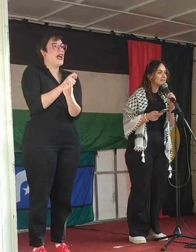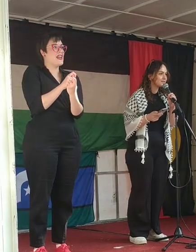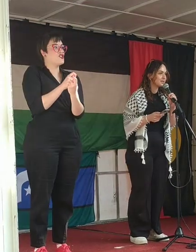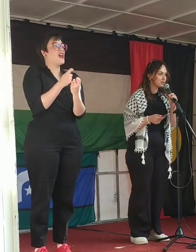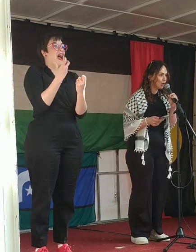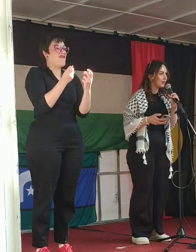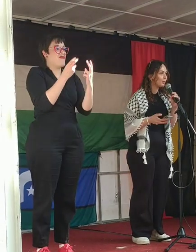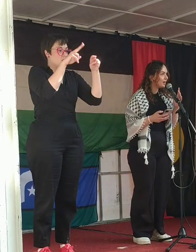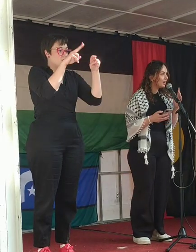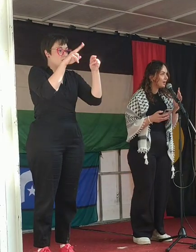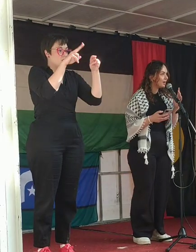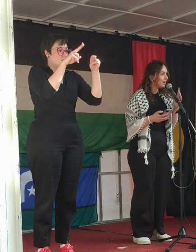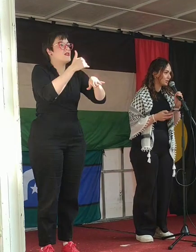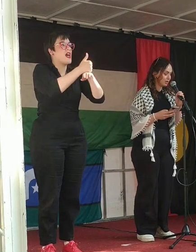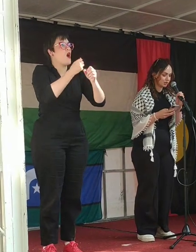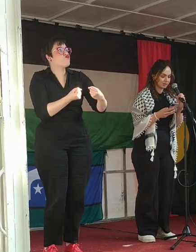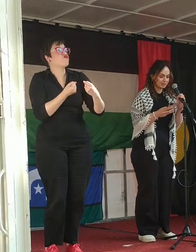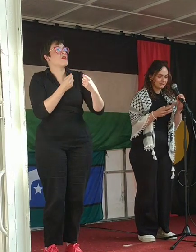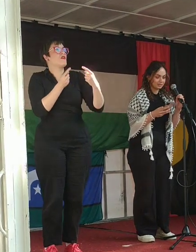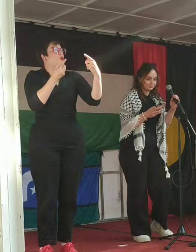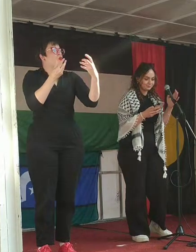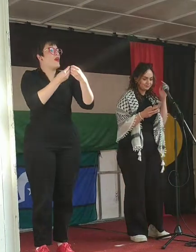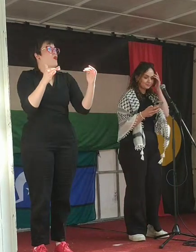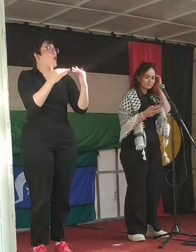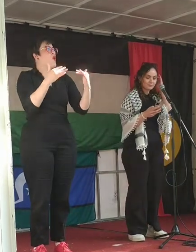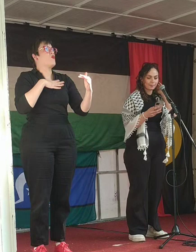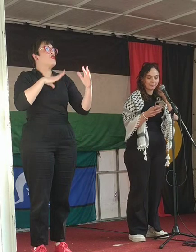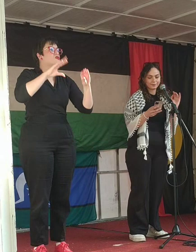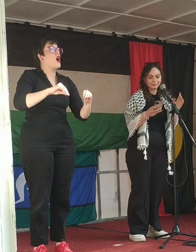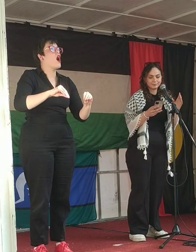So this gives us hope that we are going to make a change.